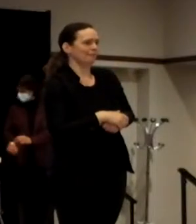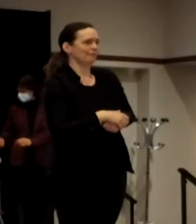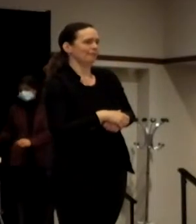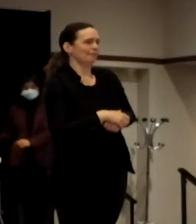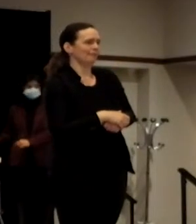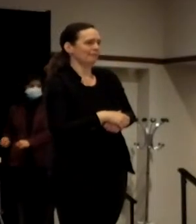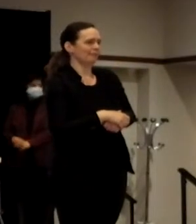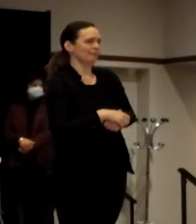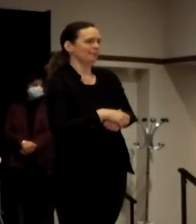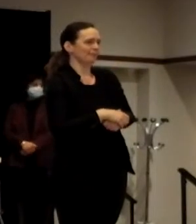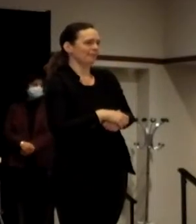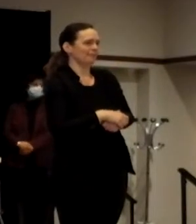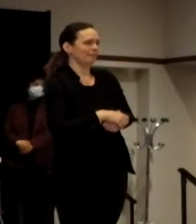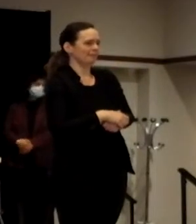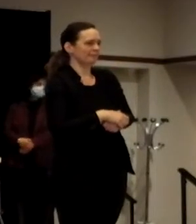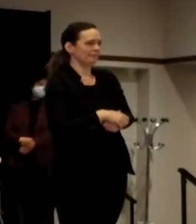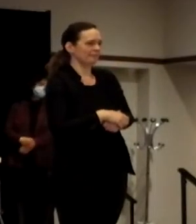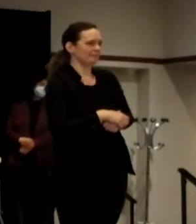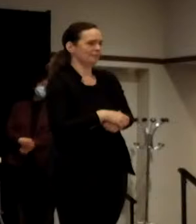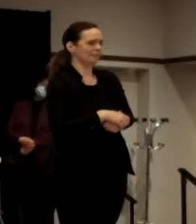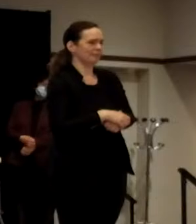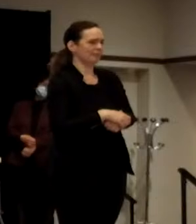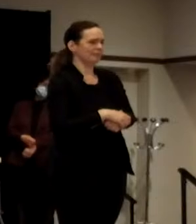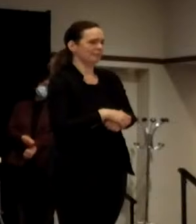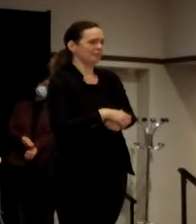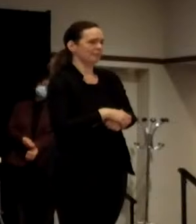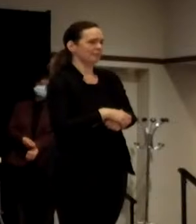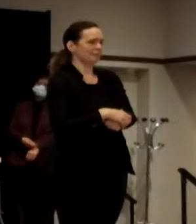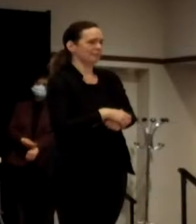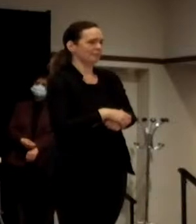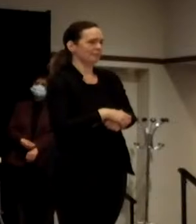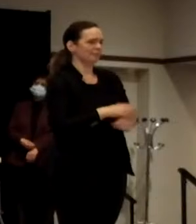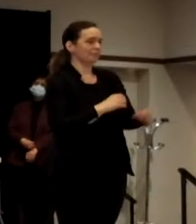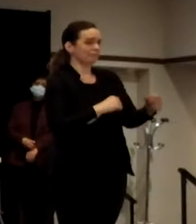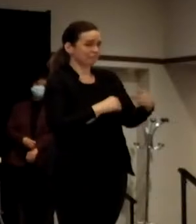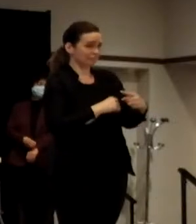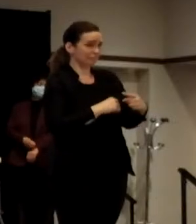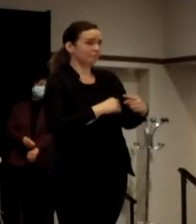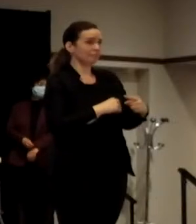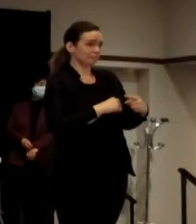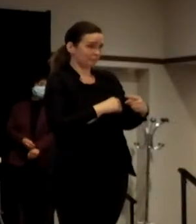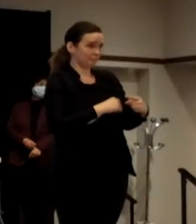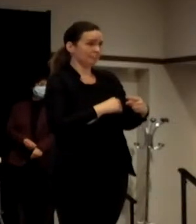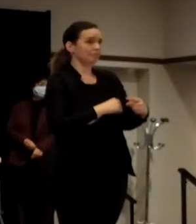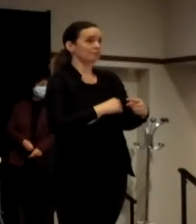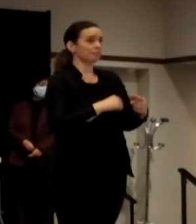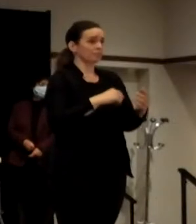you still have regular calls with that control room? We do. We usually twice a week.